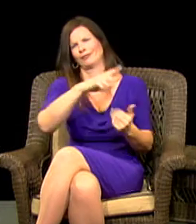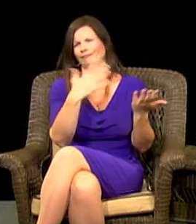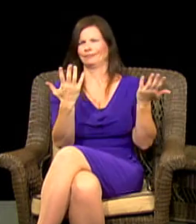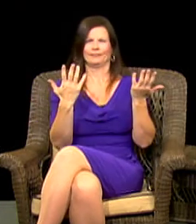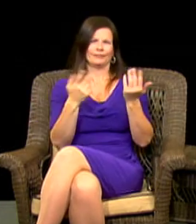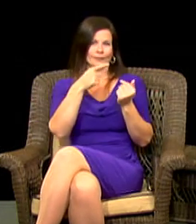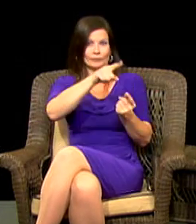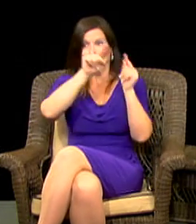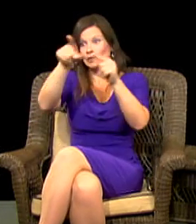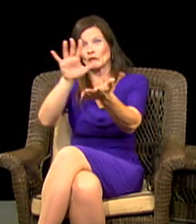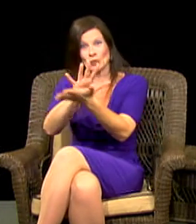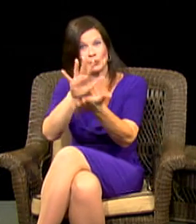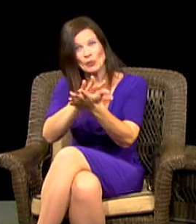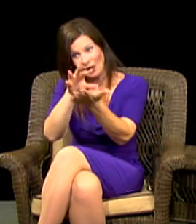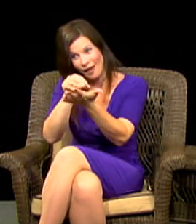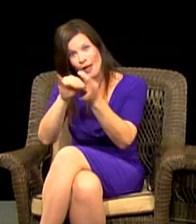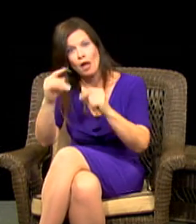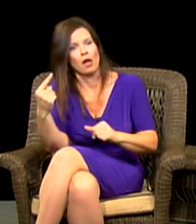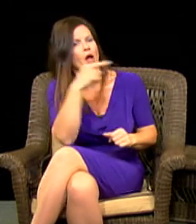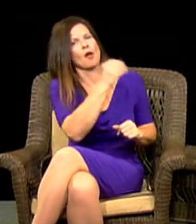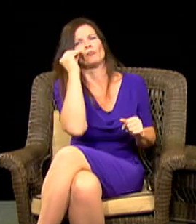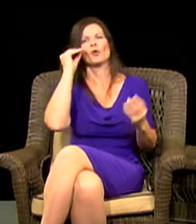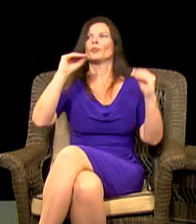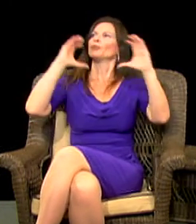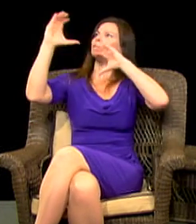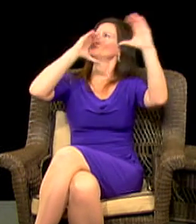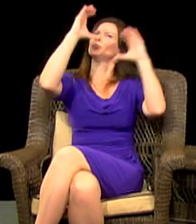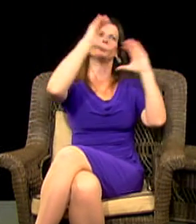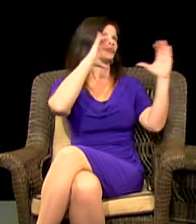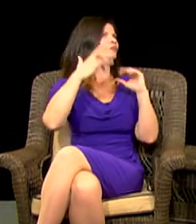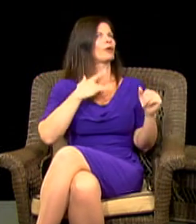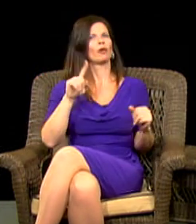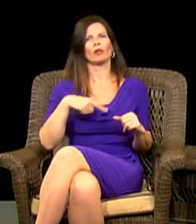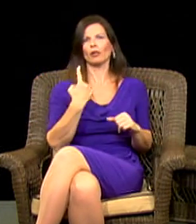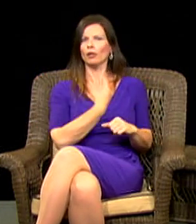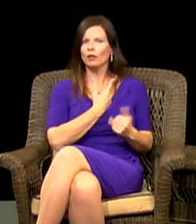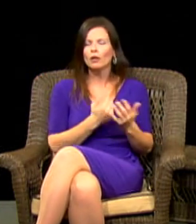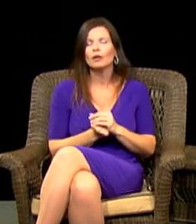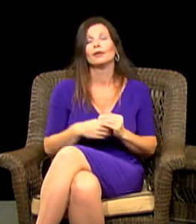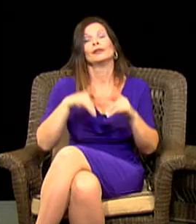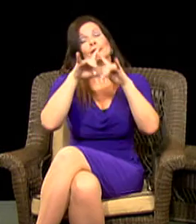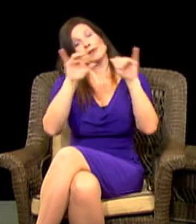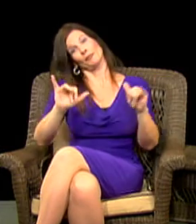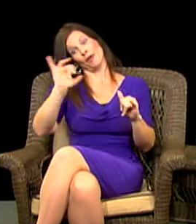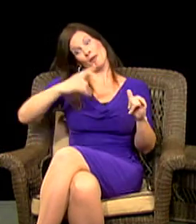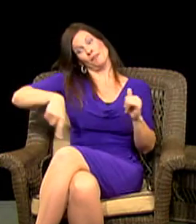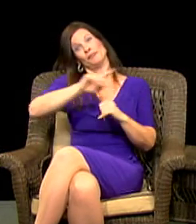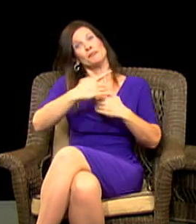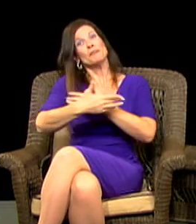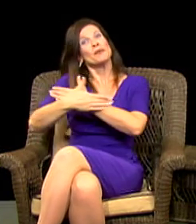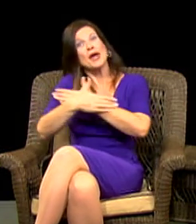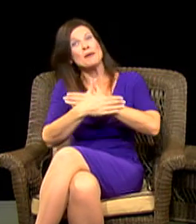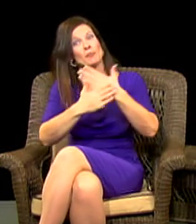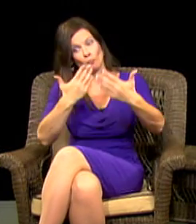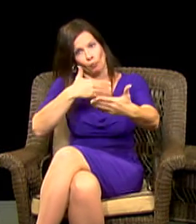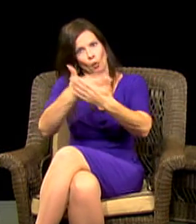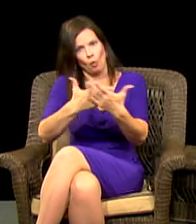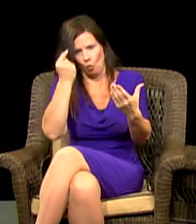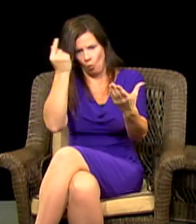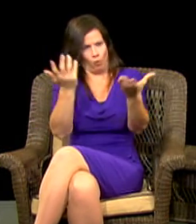actually supportive of that particular action. So a lot of times there is a little bit of a disconnect